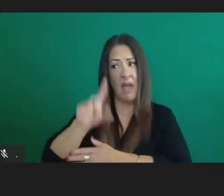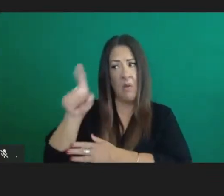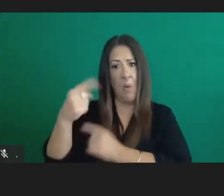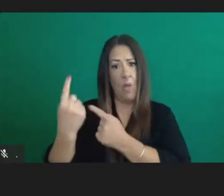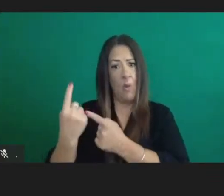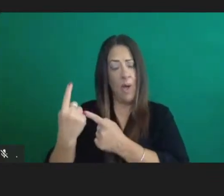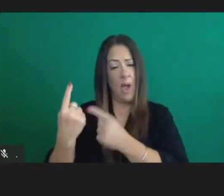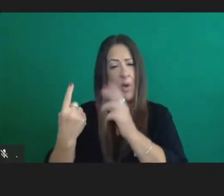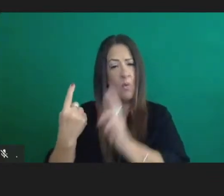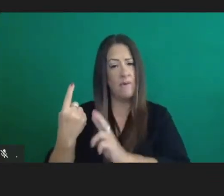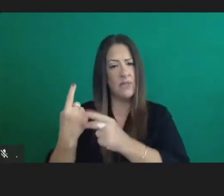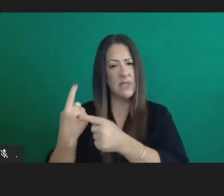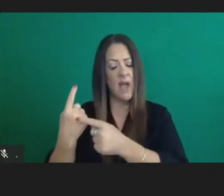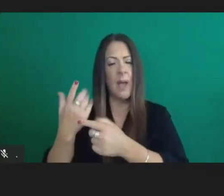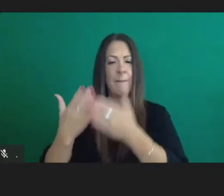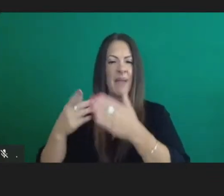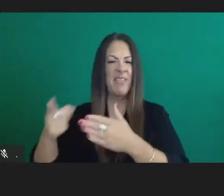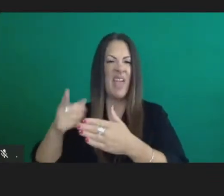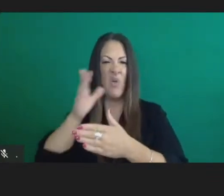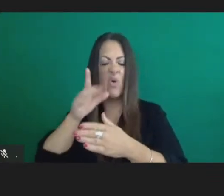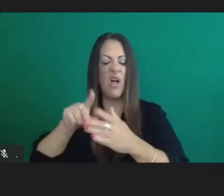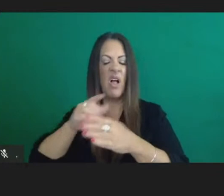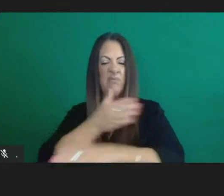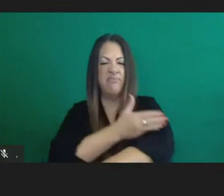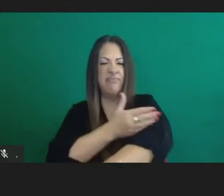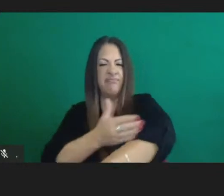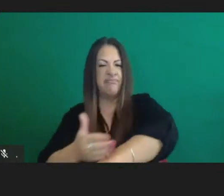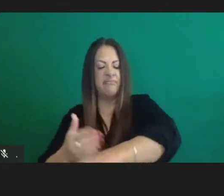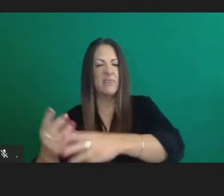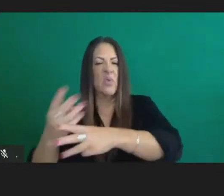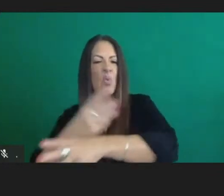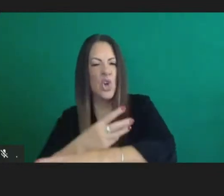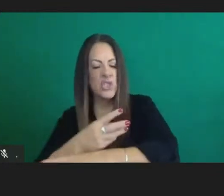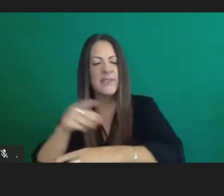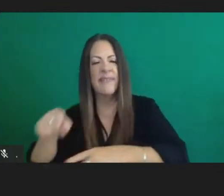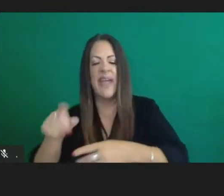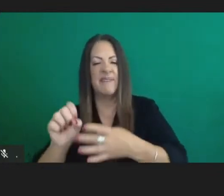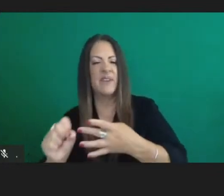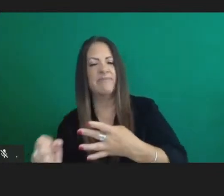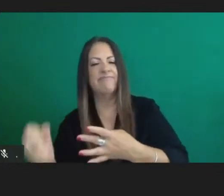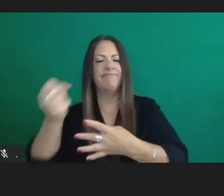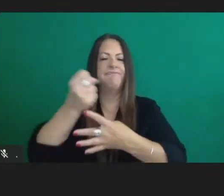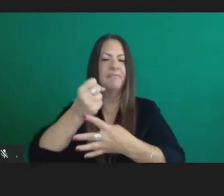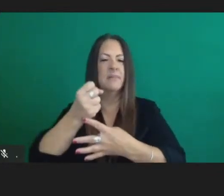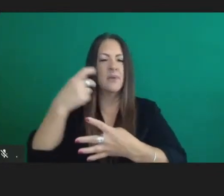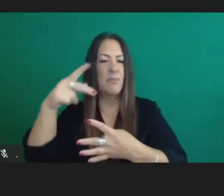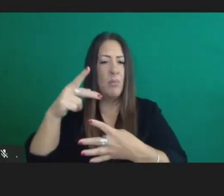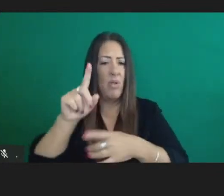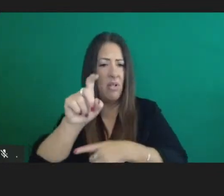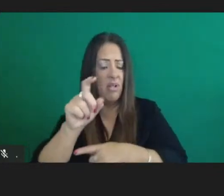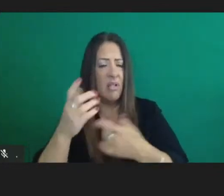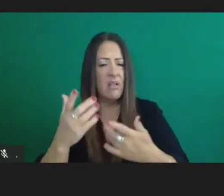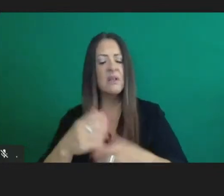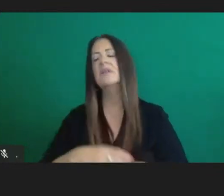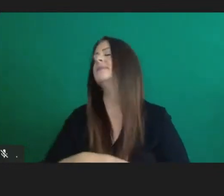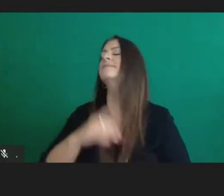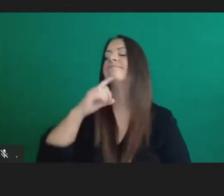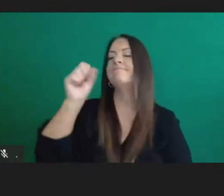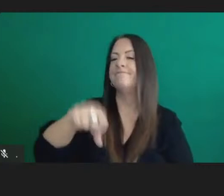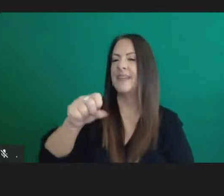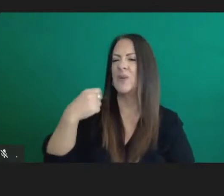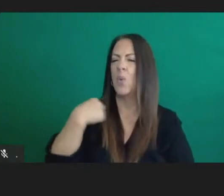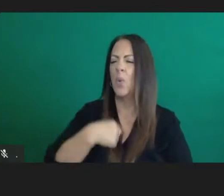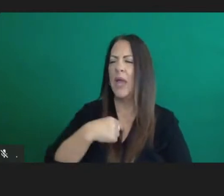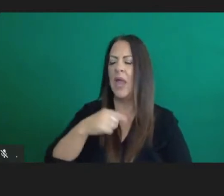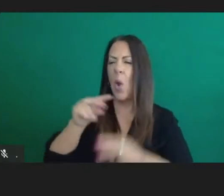today might be regressing back? Yeah, so like I said, the two counties we were tracking, Riverside and